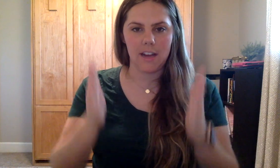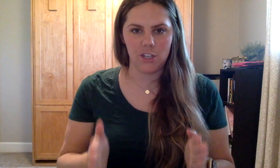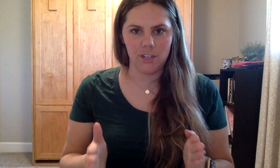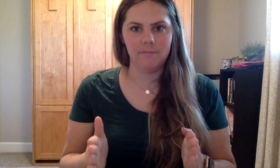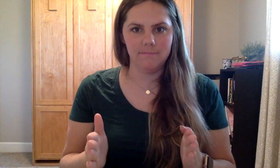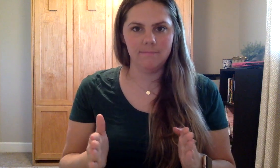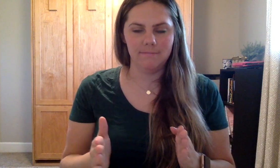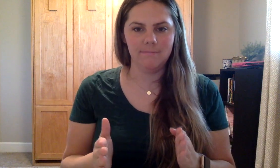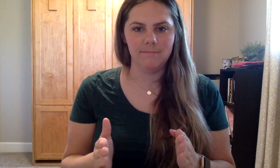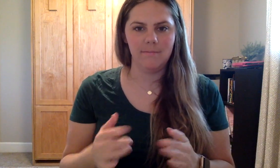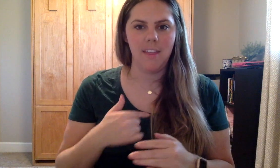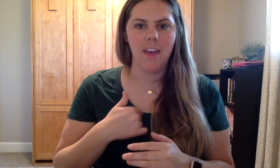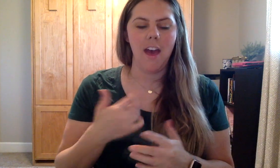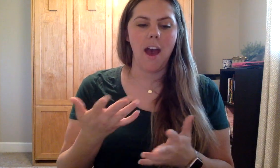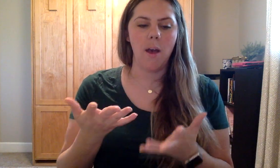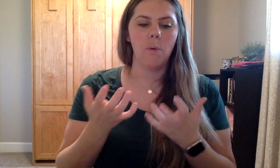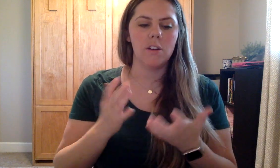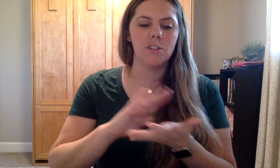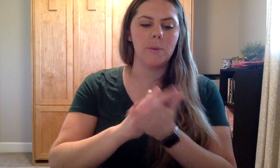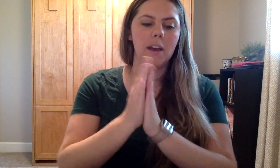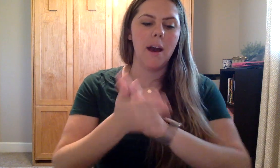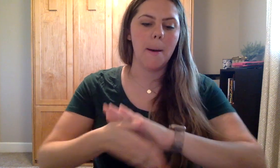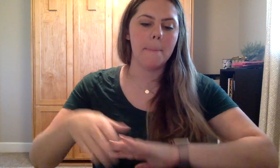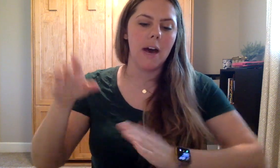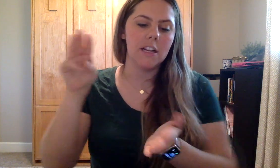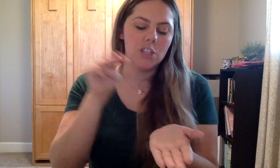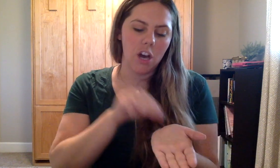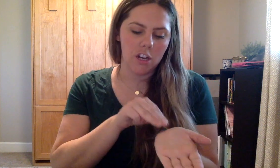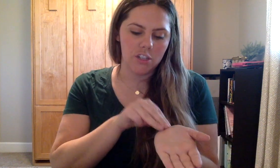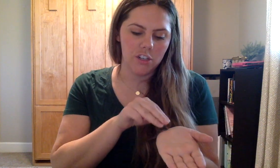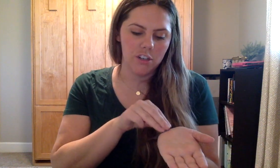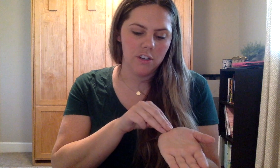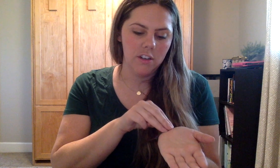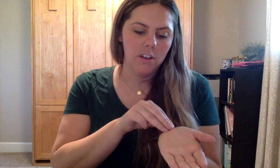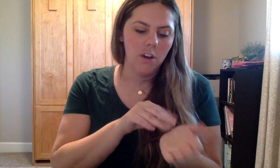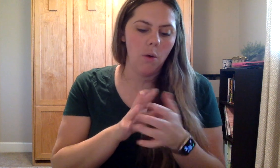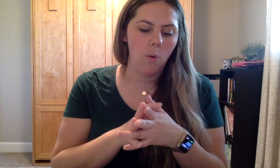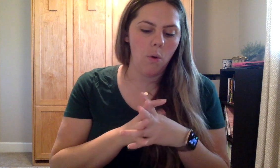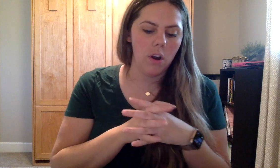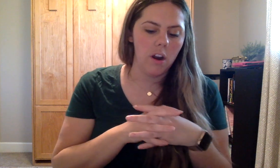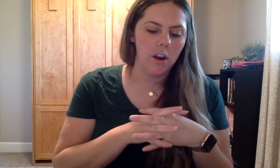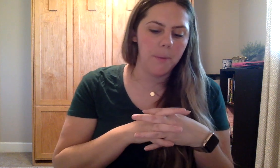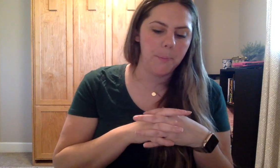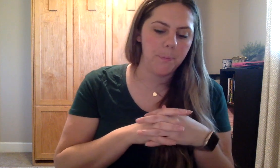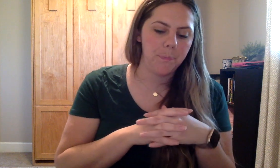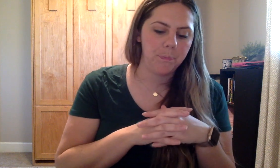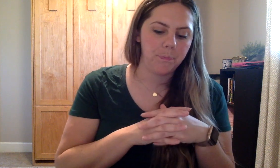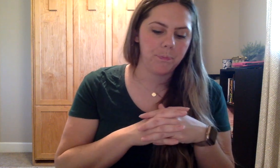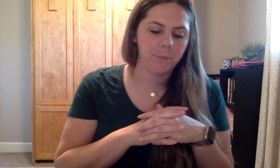actor. I want to become a doctor. Or